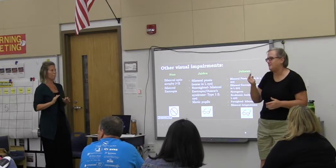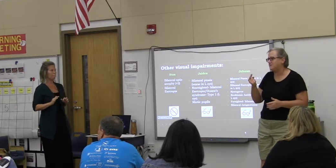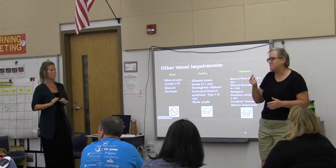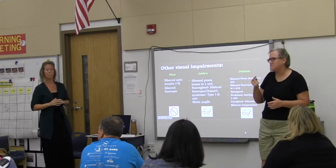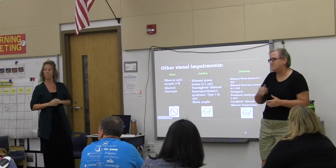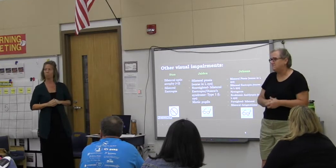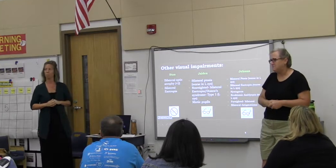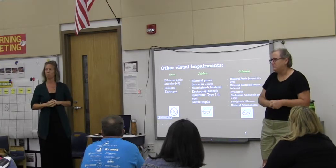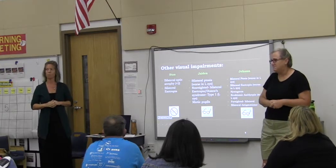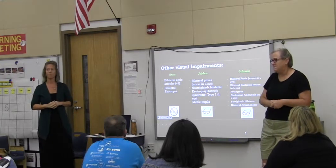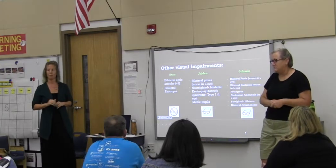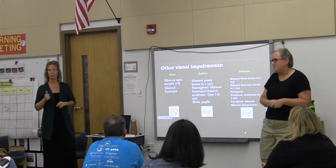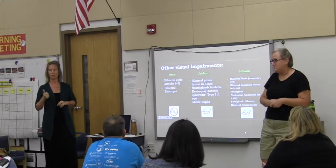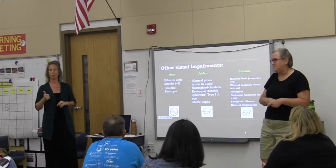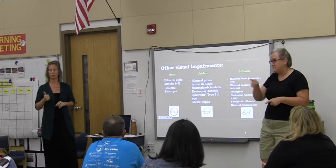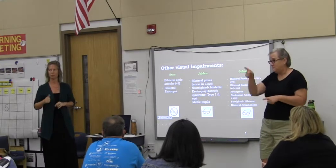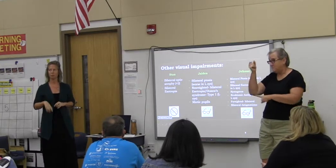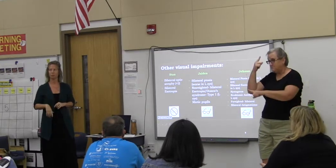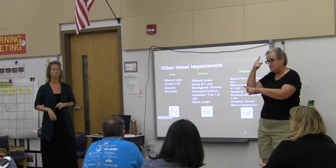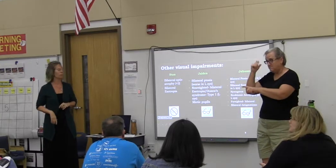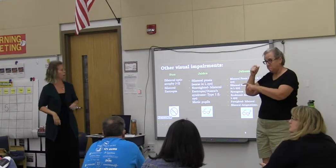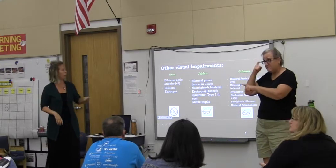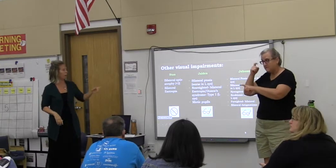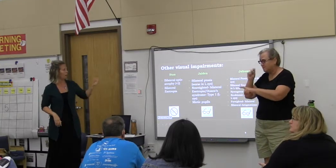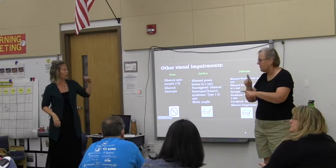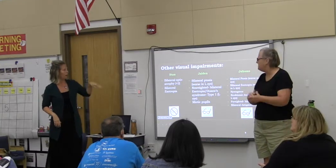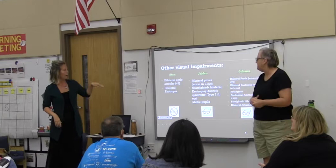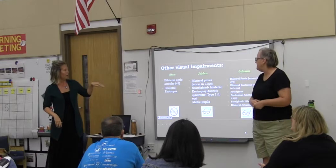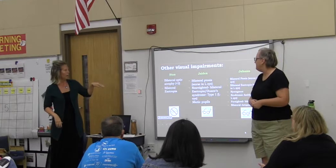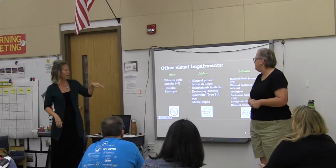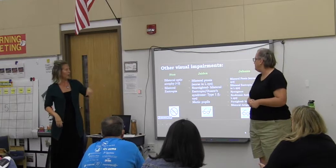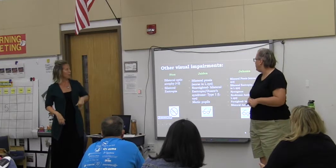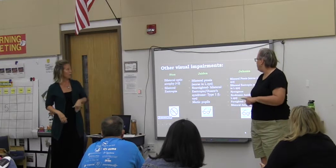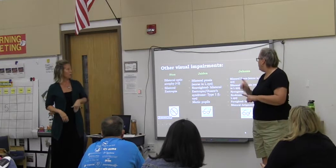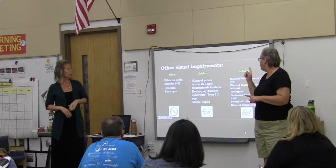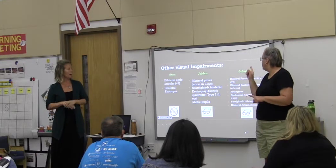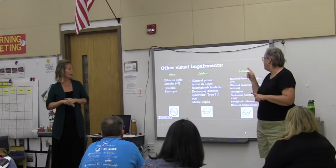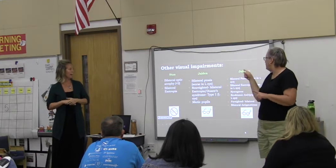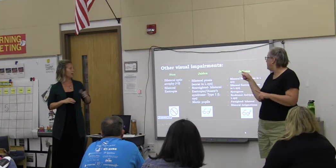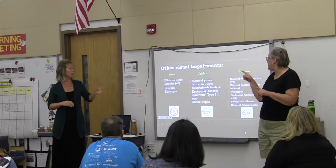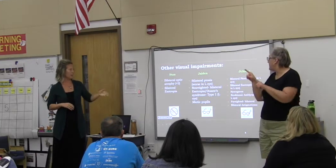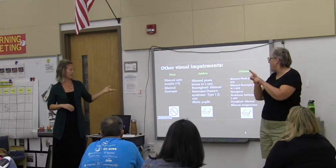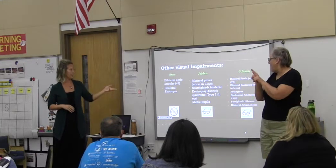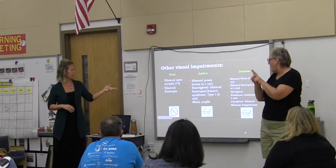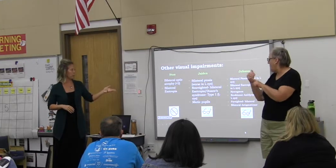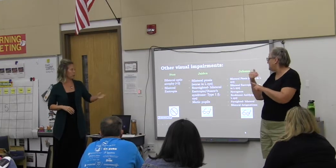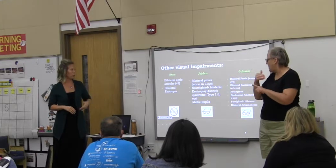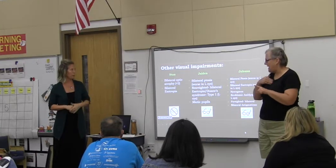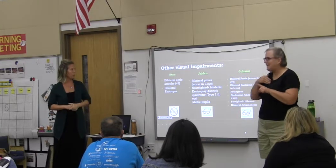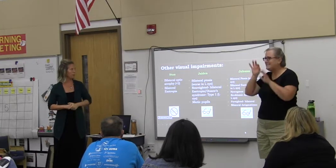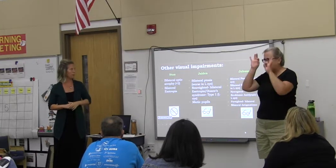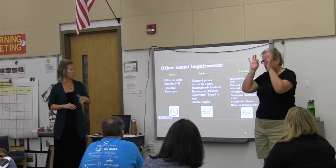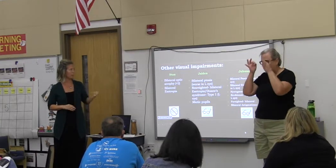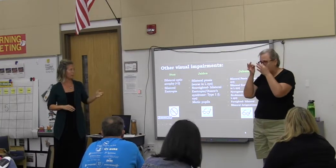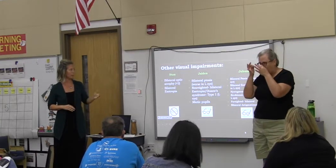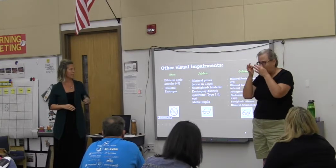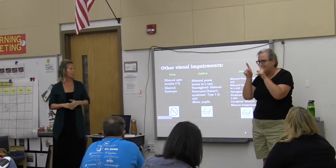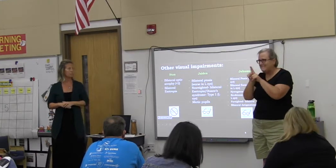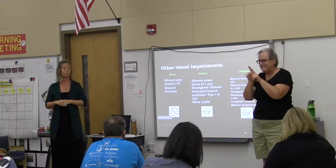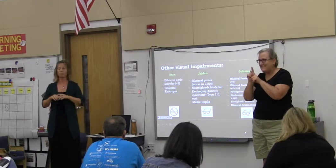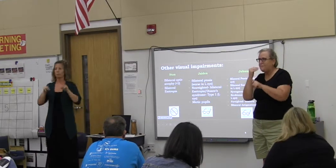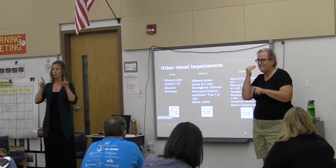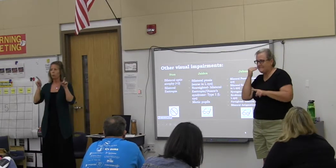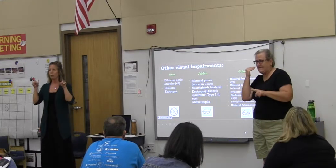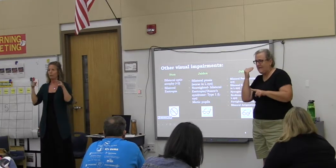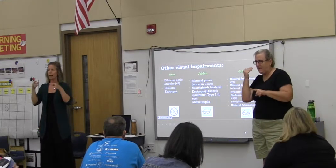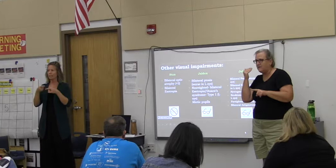Okay? Does that make sense? Okay, he also has esotropia, same thing as